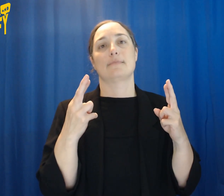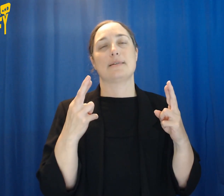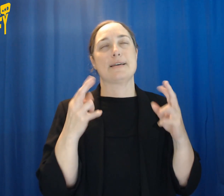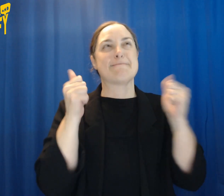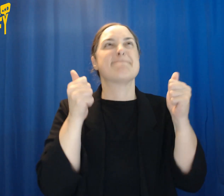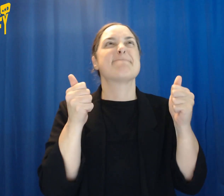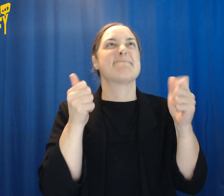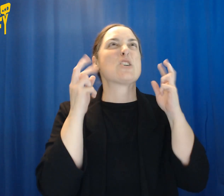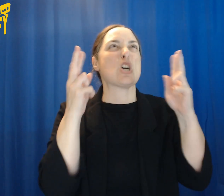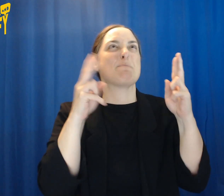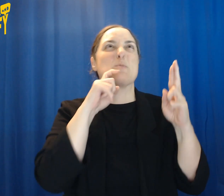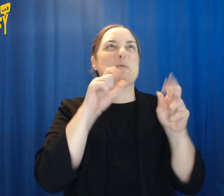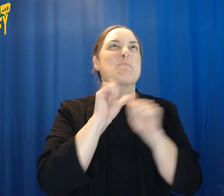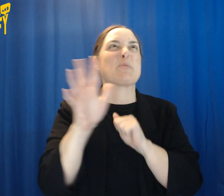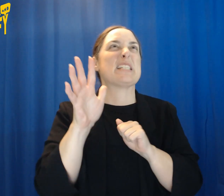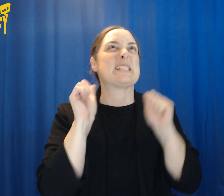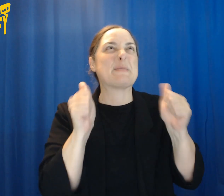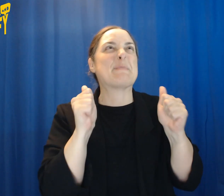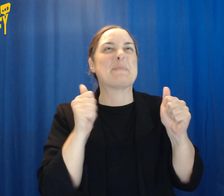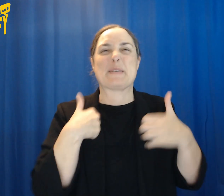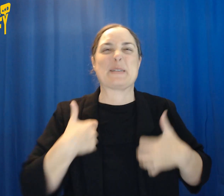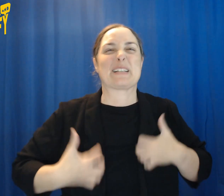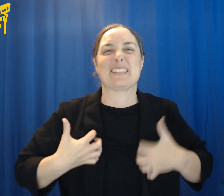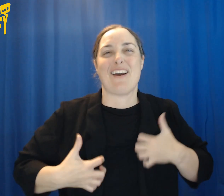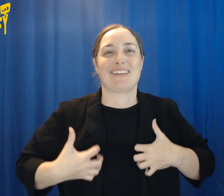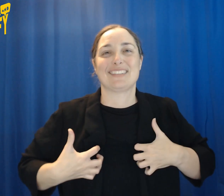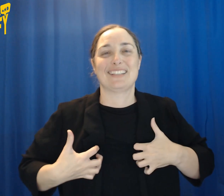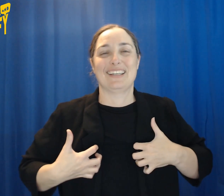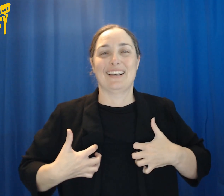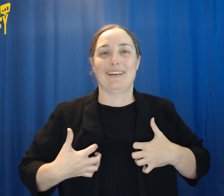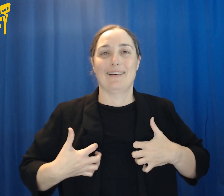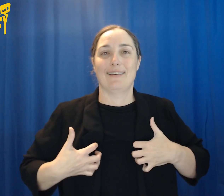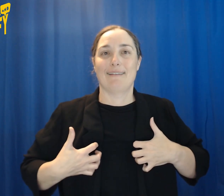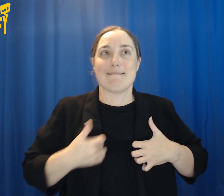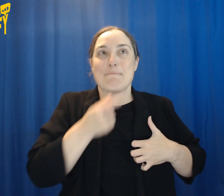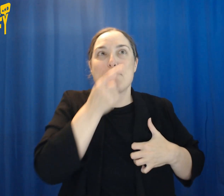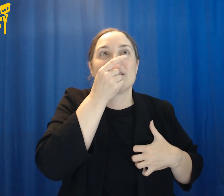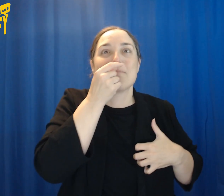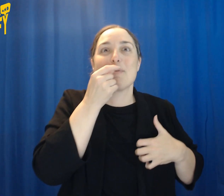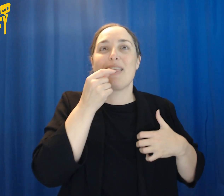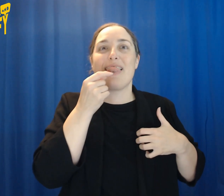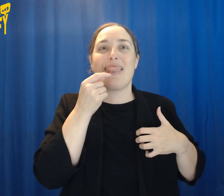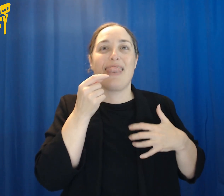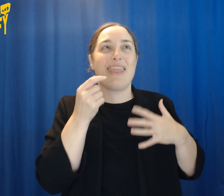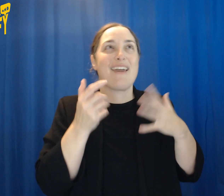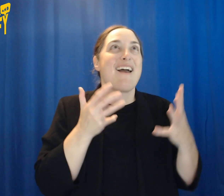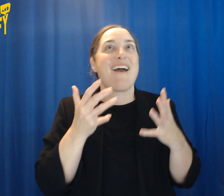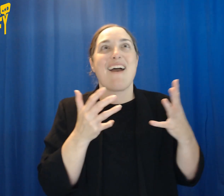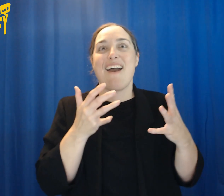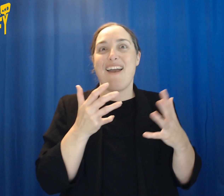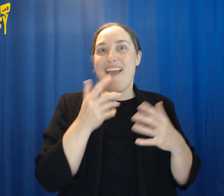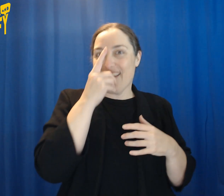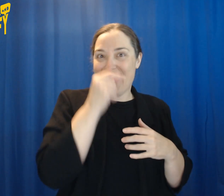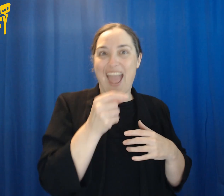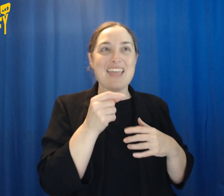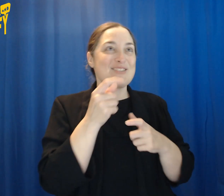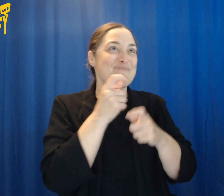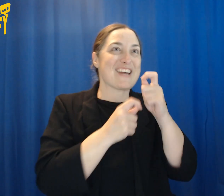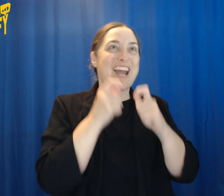for it. I was so excited about the possibility of what it could lead to. And I got